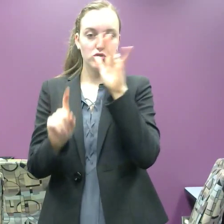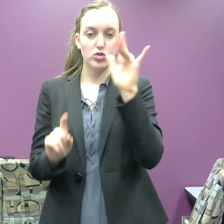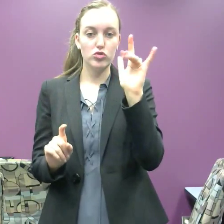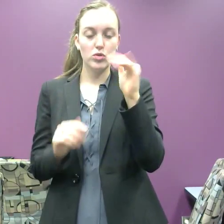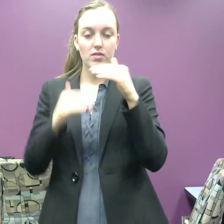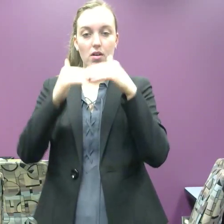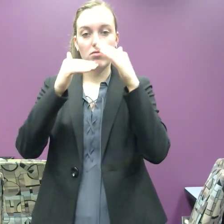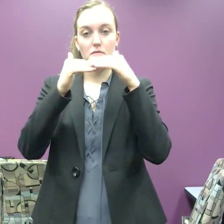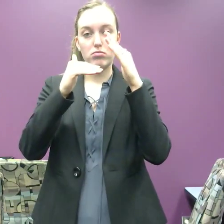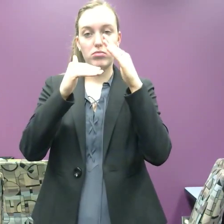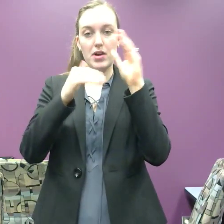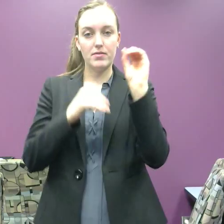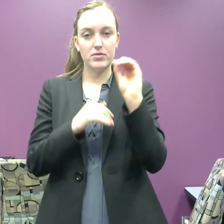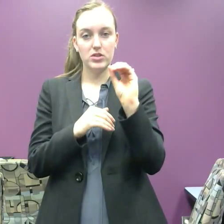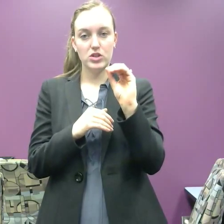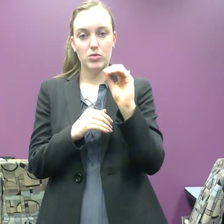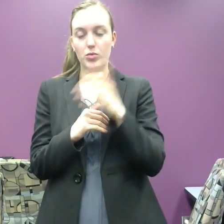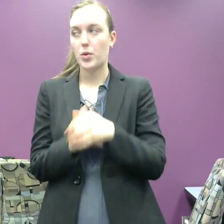above 0.